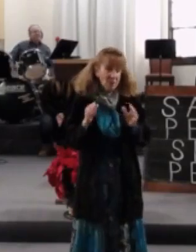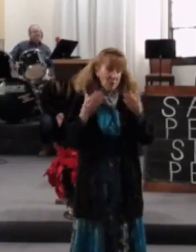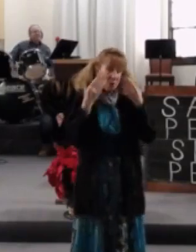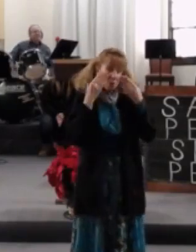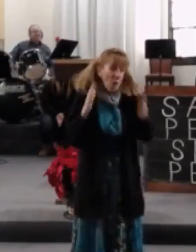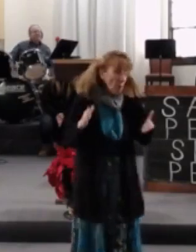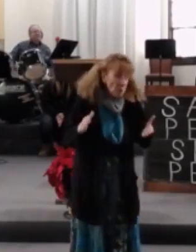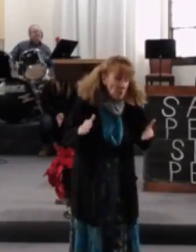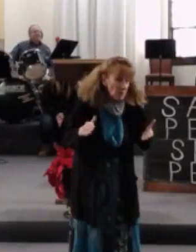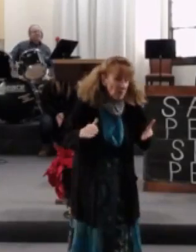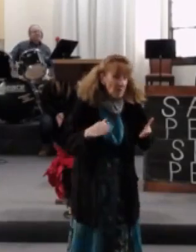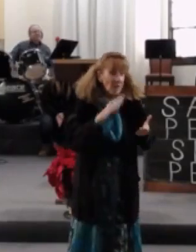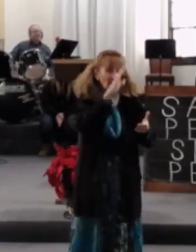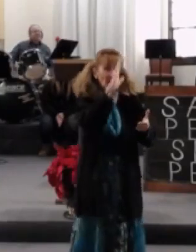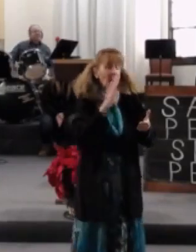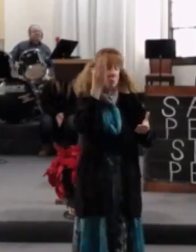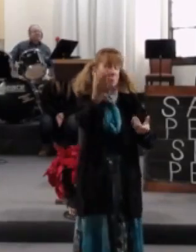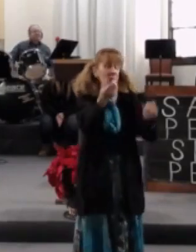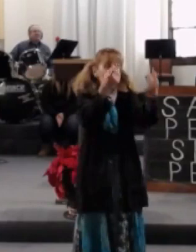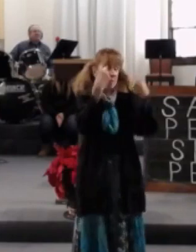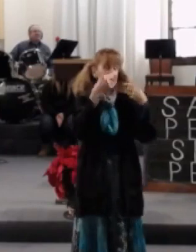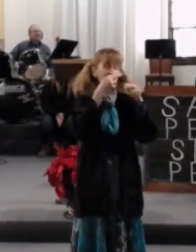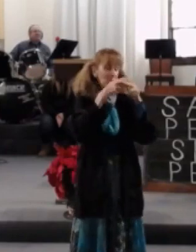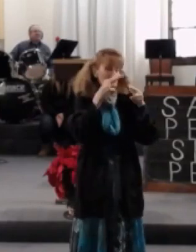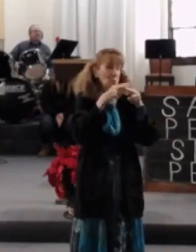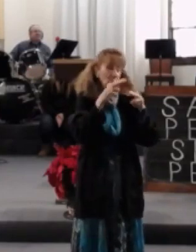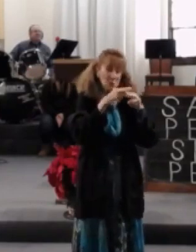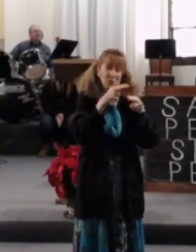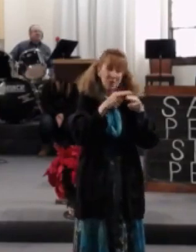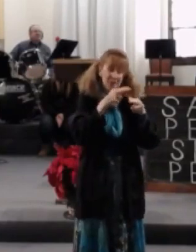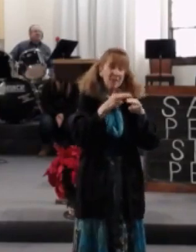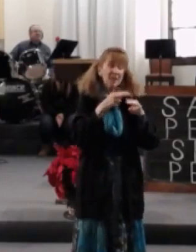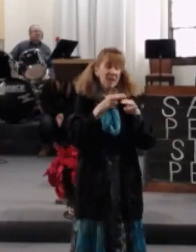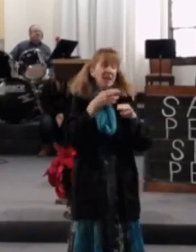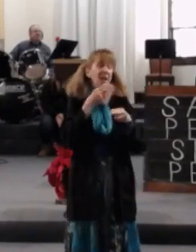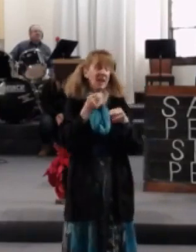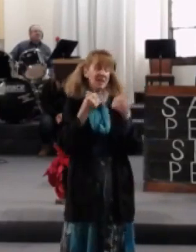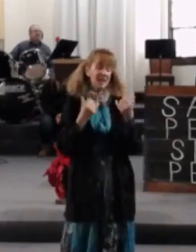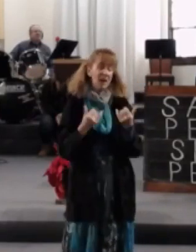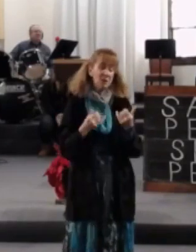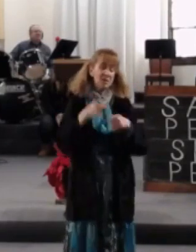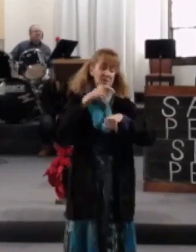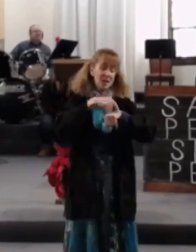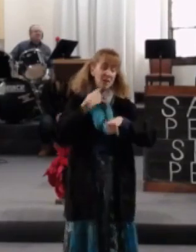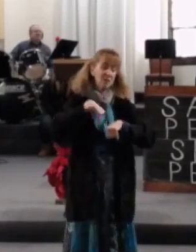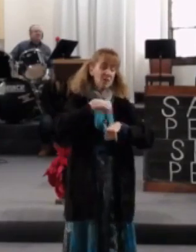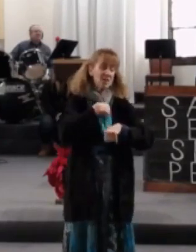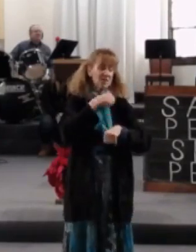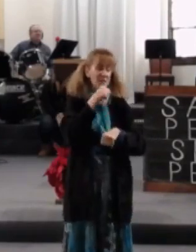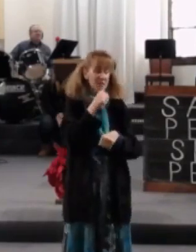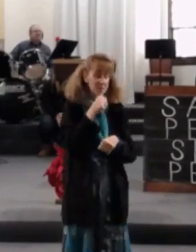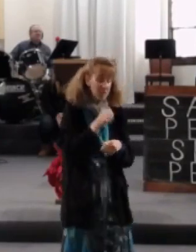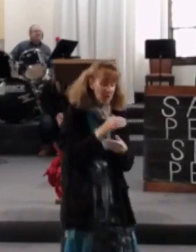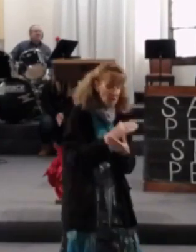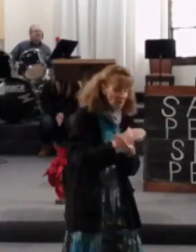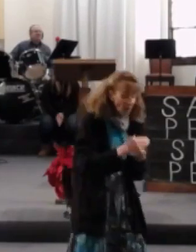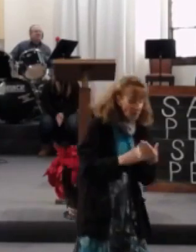God is coming back. Jesus is coming back sooner than we think. And it's time for us to get our lives in order